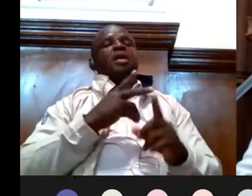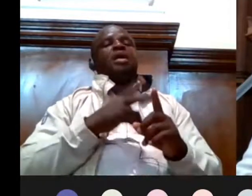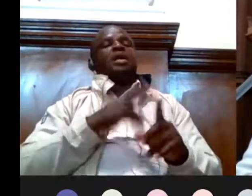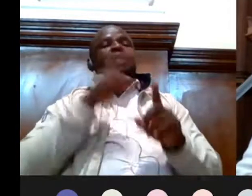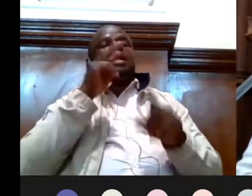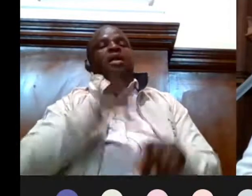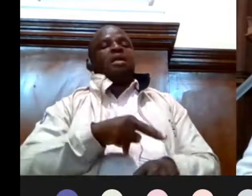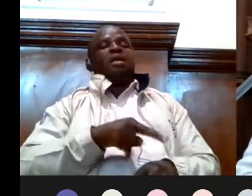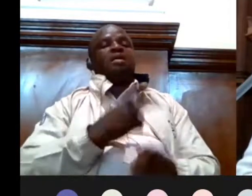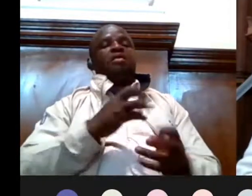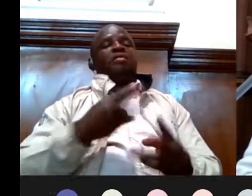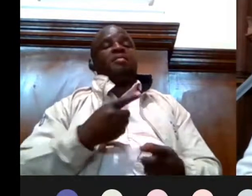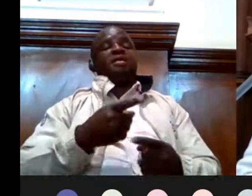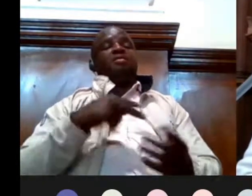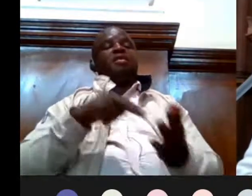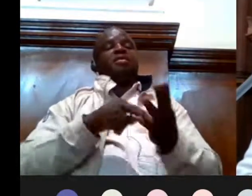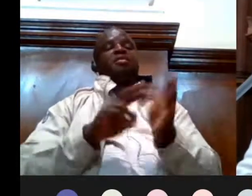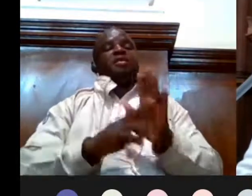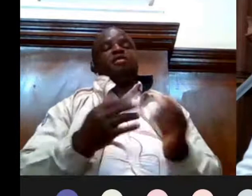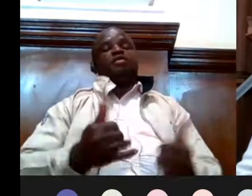stand here talking about today.